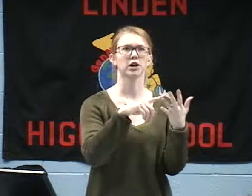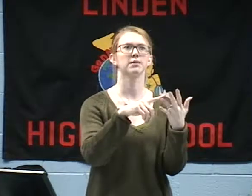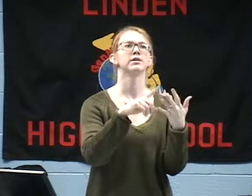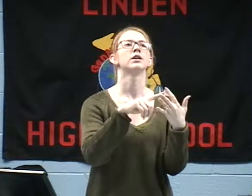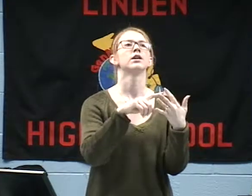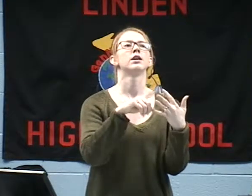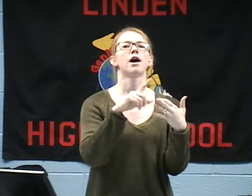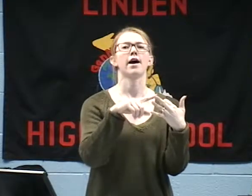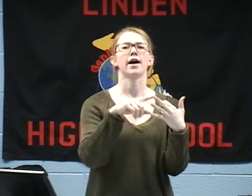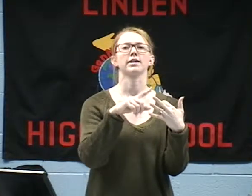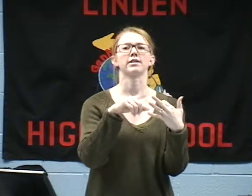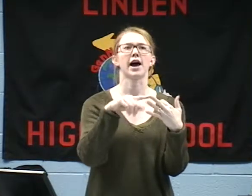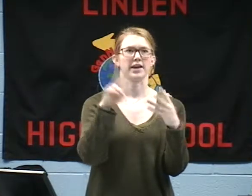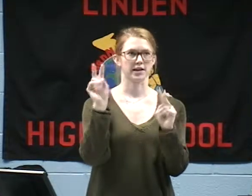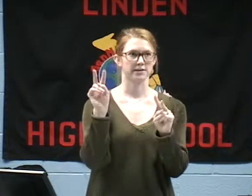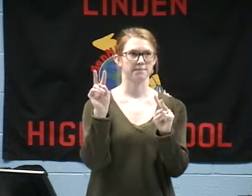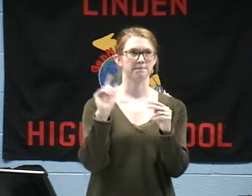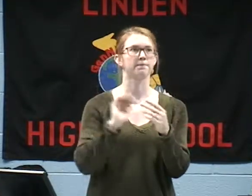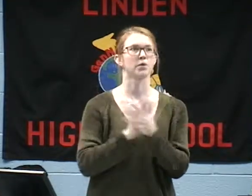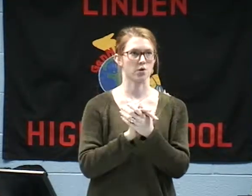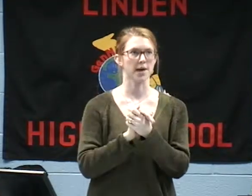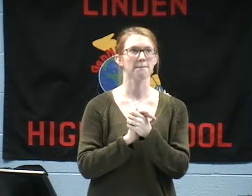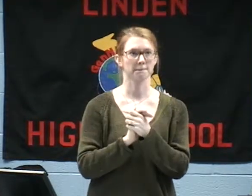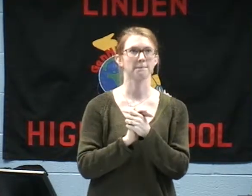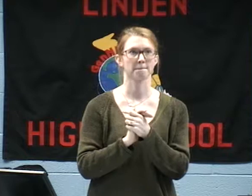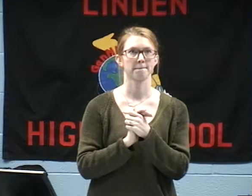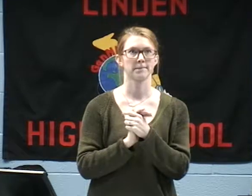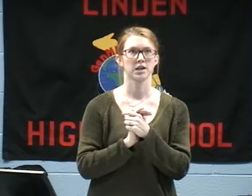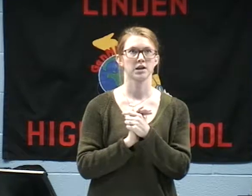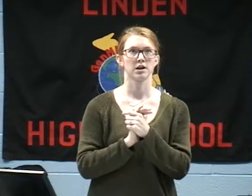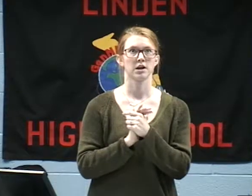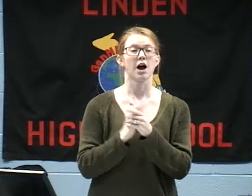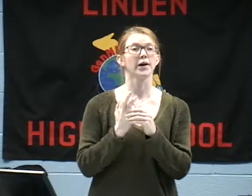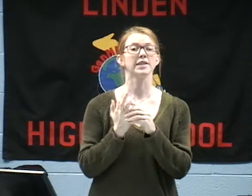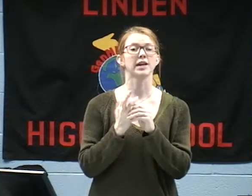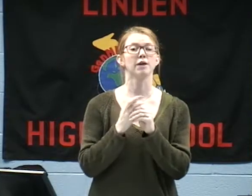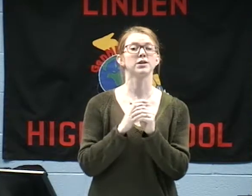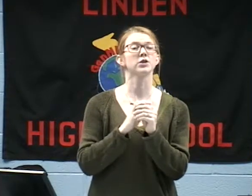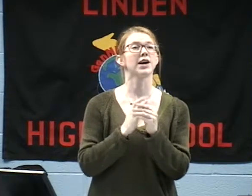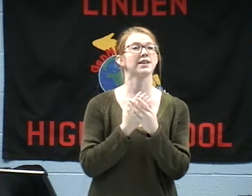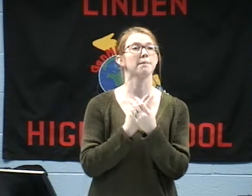verbs, and eye gaze. Okay? Great. I will see you guys on